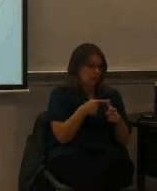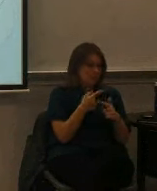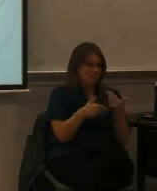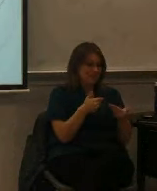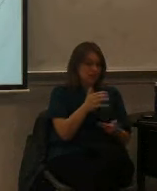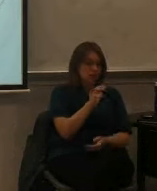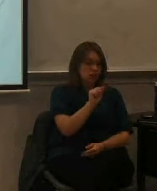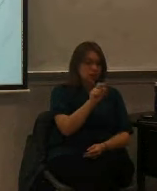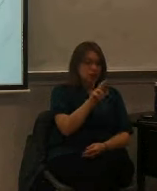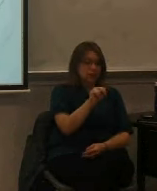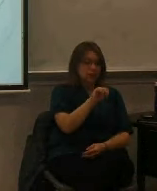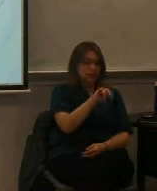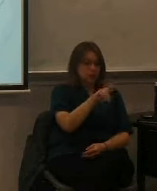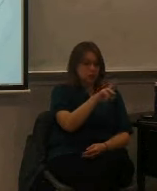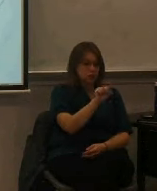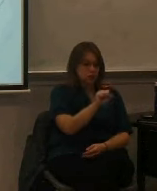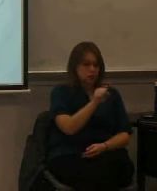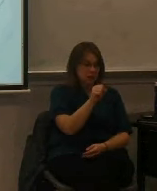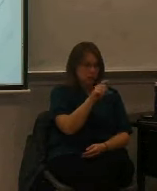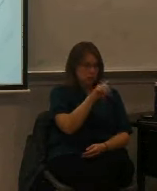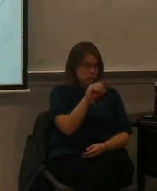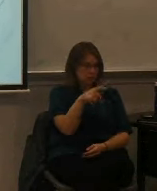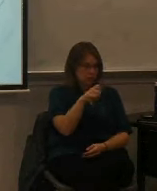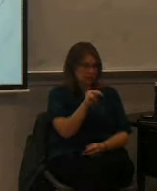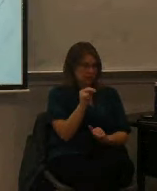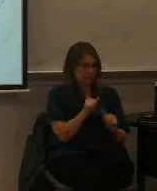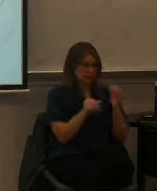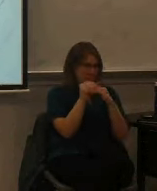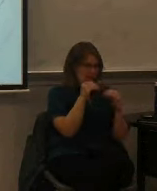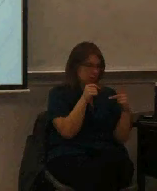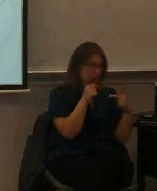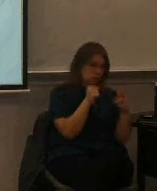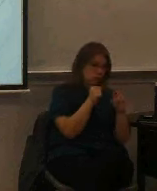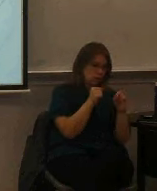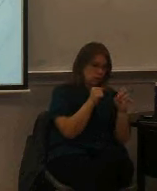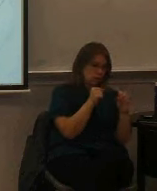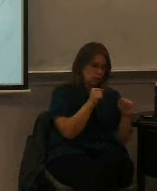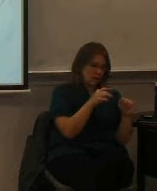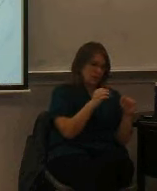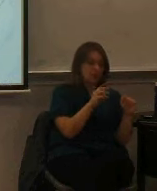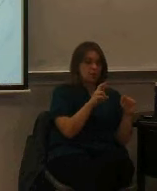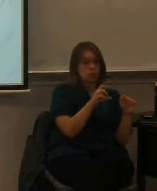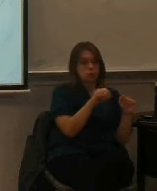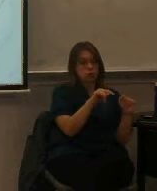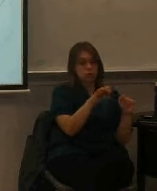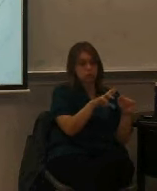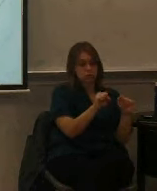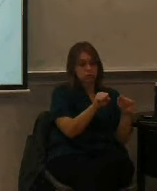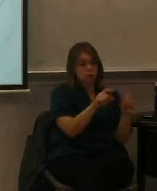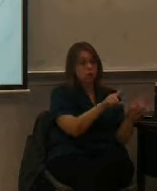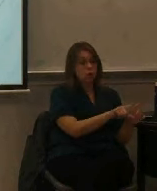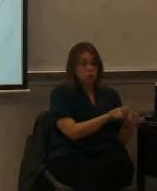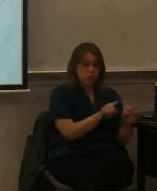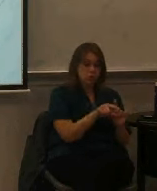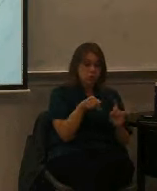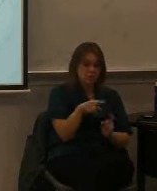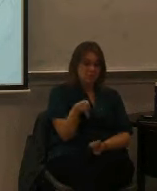carnivorous zooplankton can perhaps eat these protozoa and the rotifers as well as this